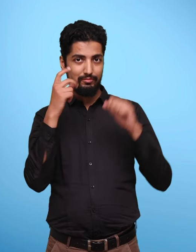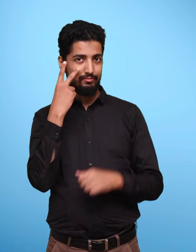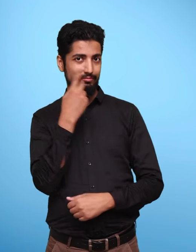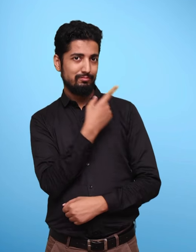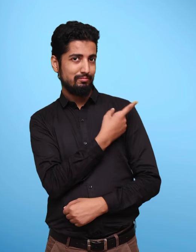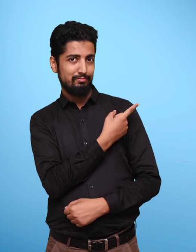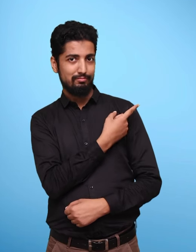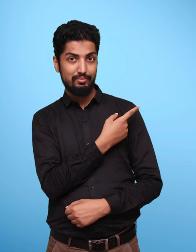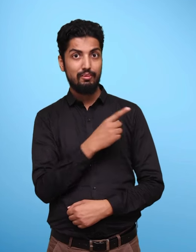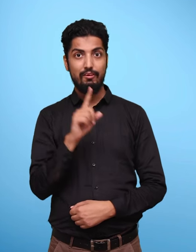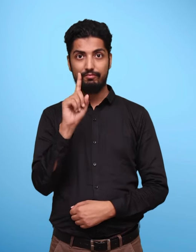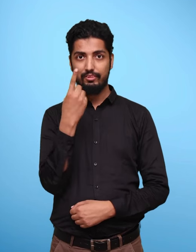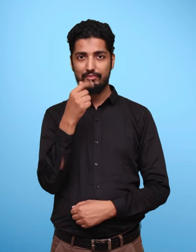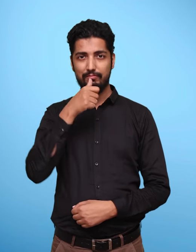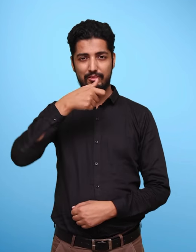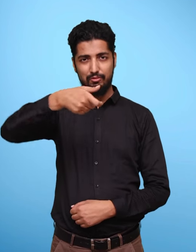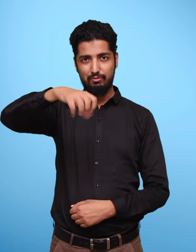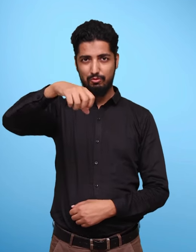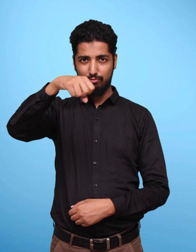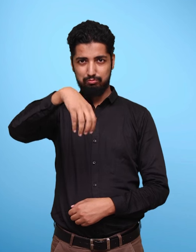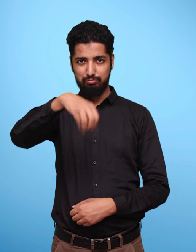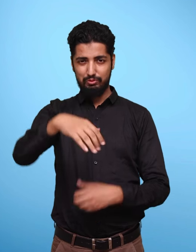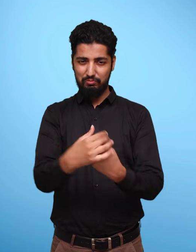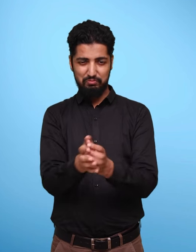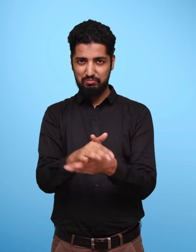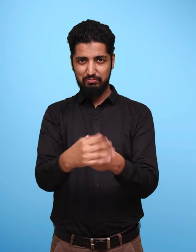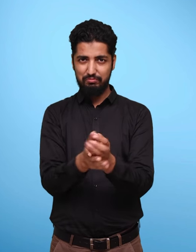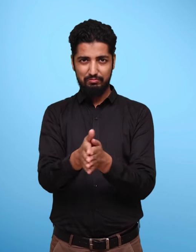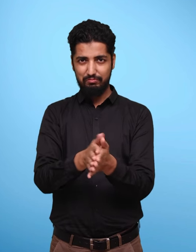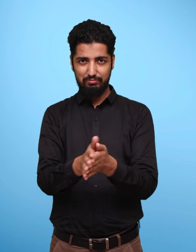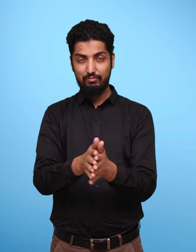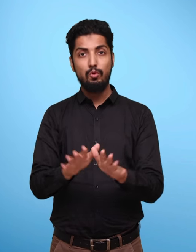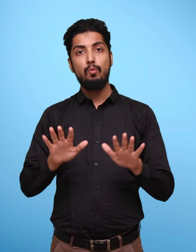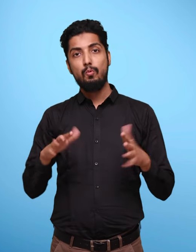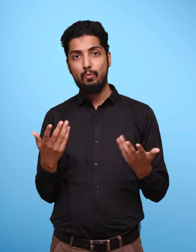This picture shows a boy wetting his hands under a running water tap.